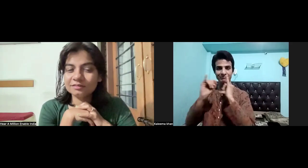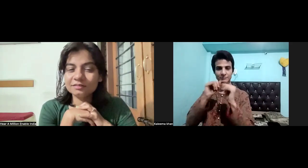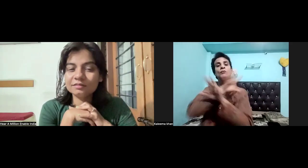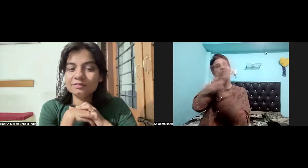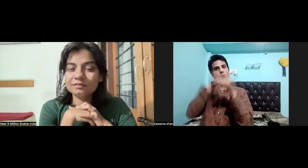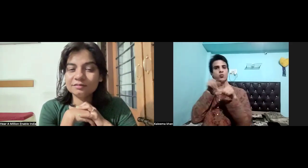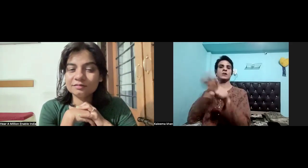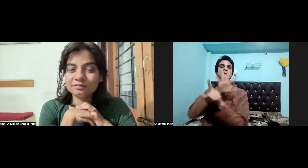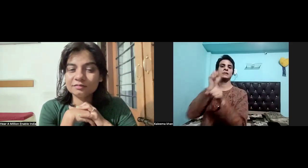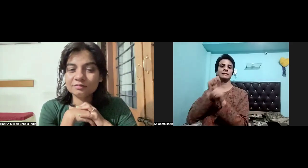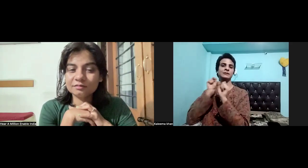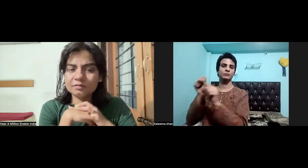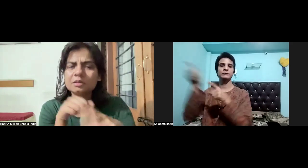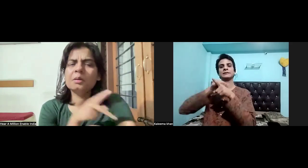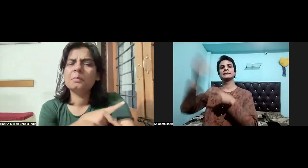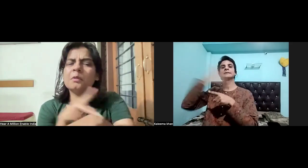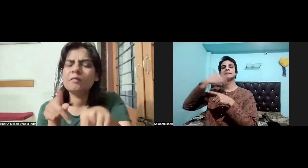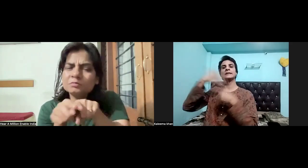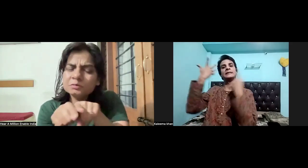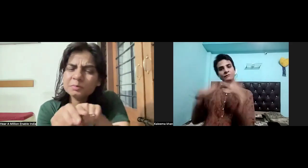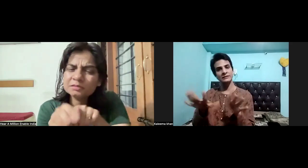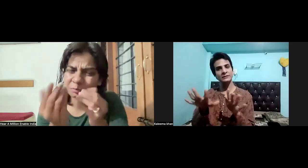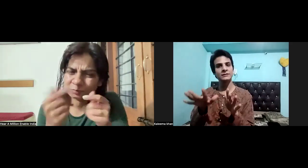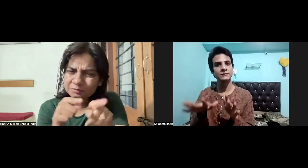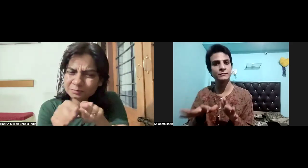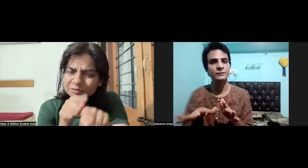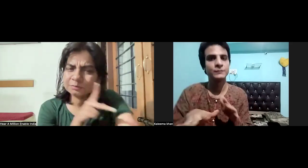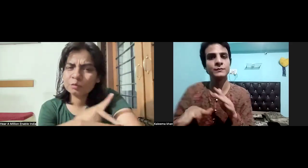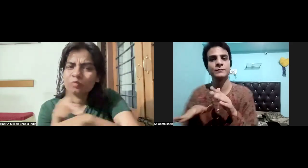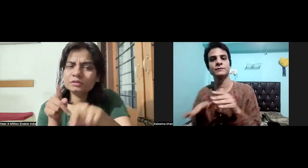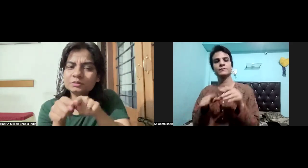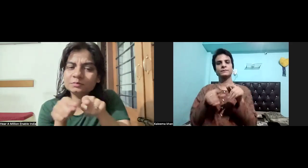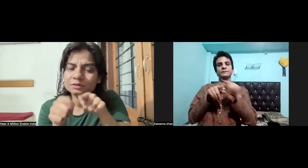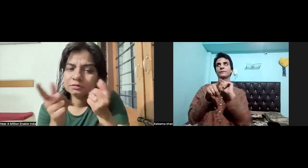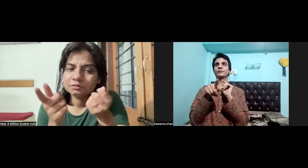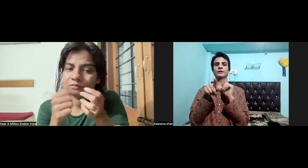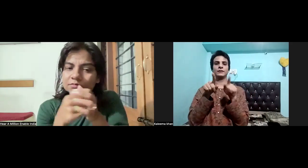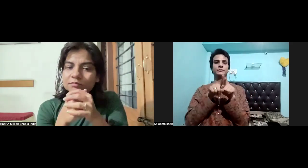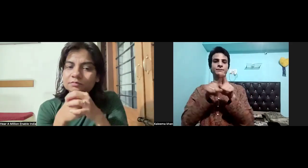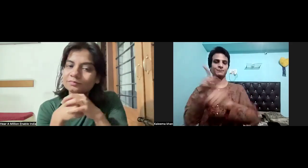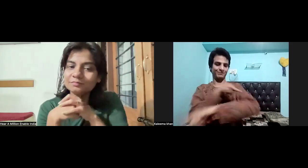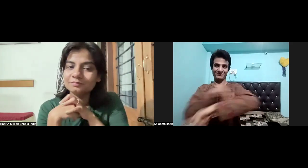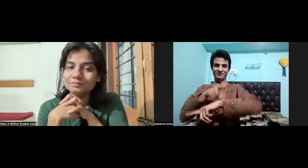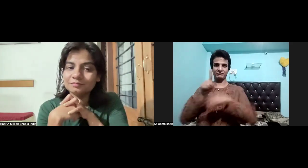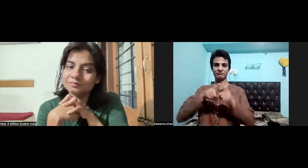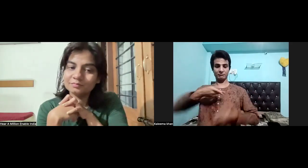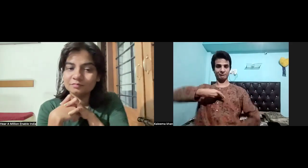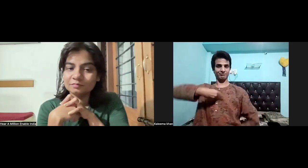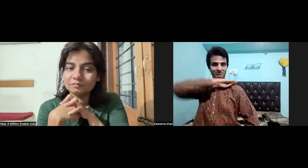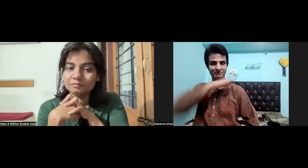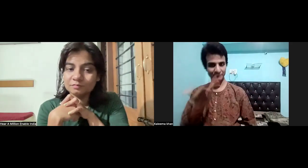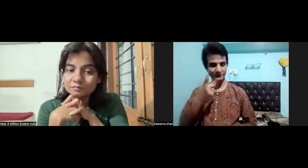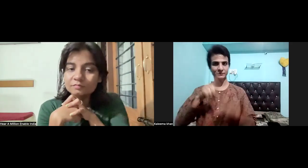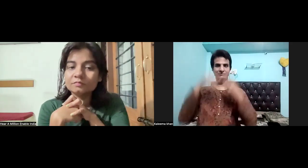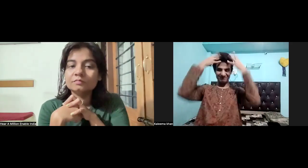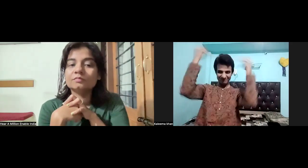the behavioral skills, all those things, the training. What is being in professional? What they taught you? So